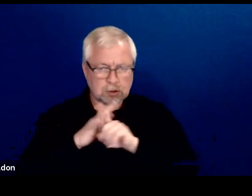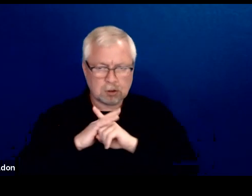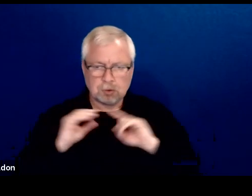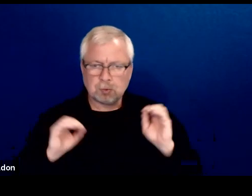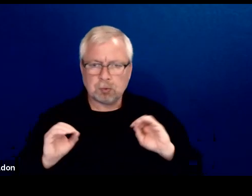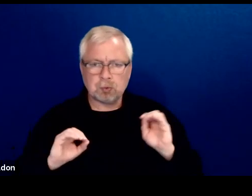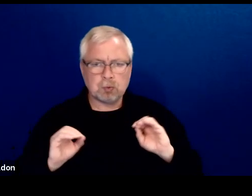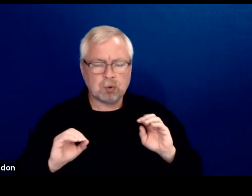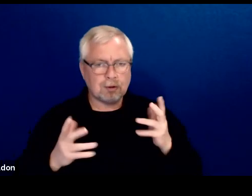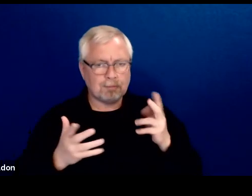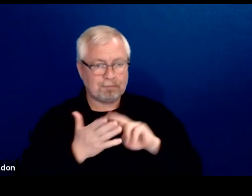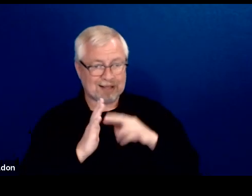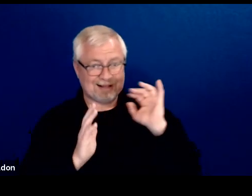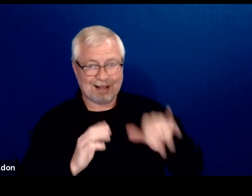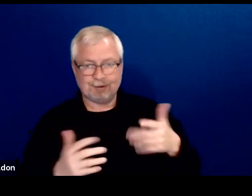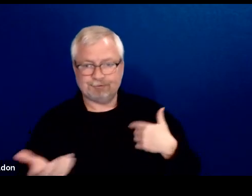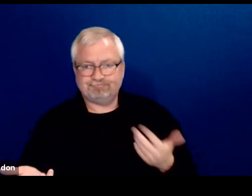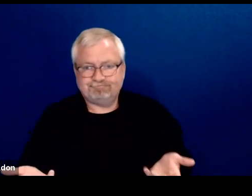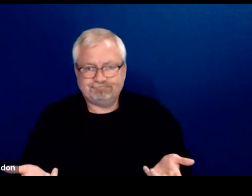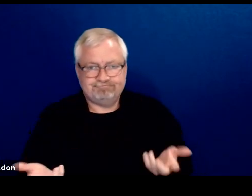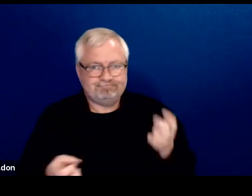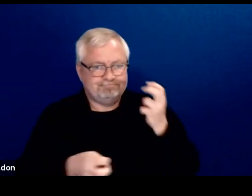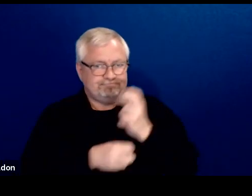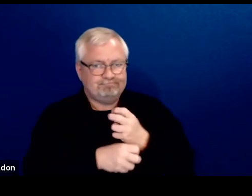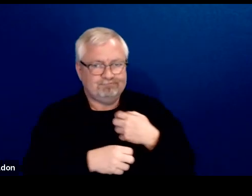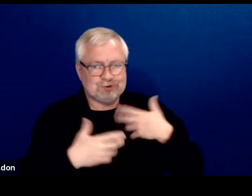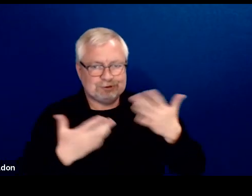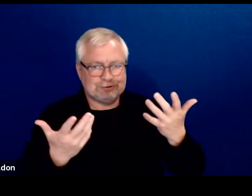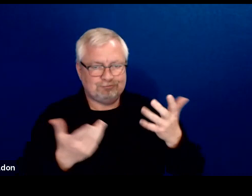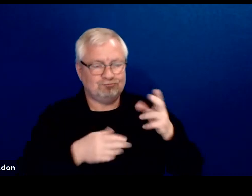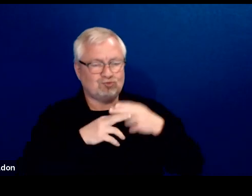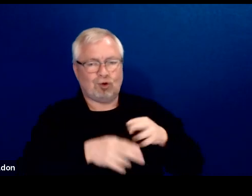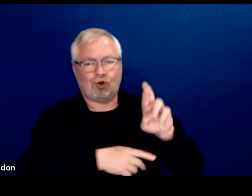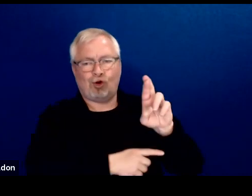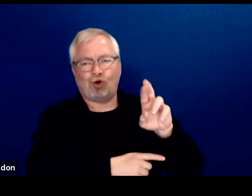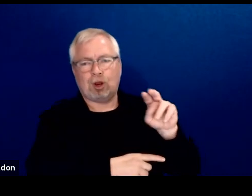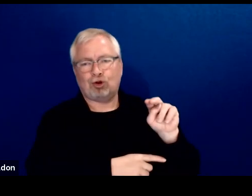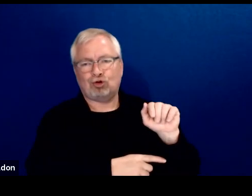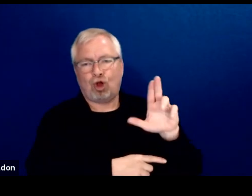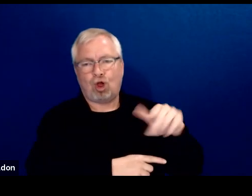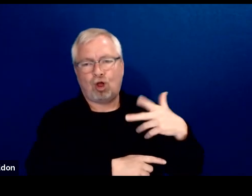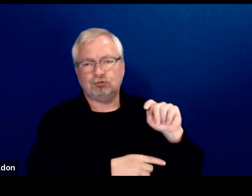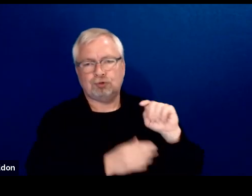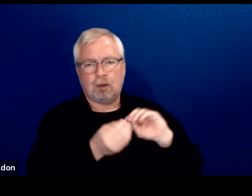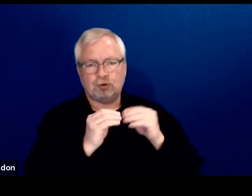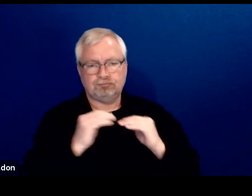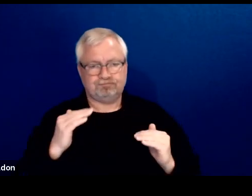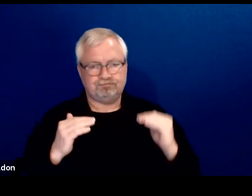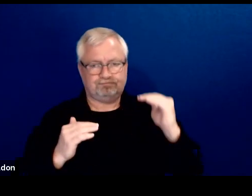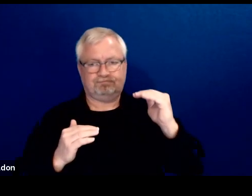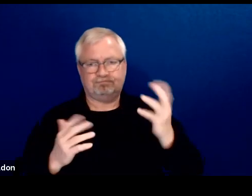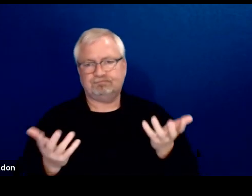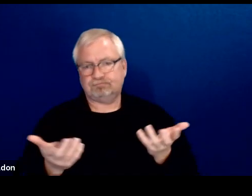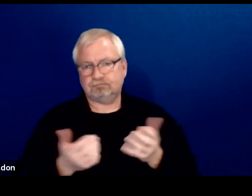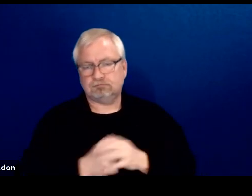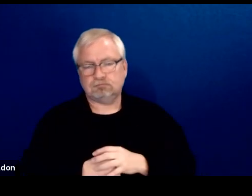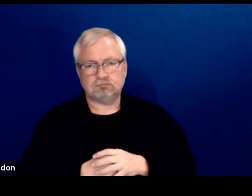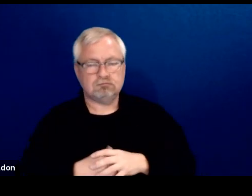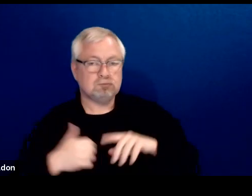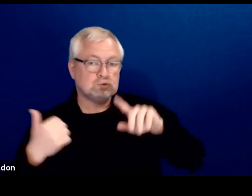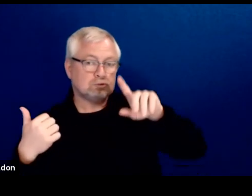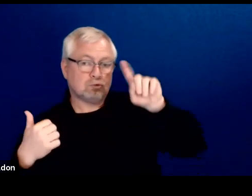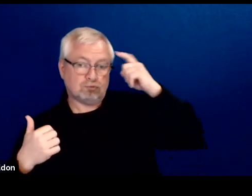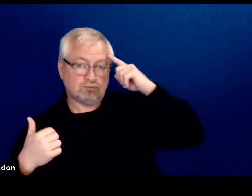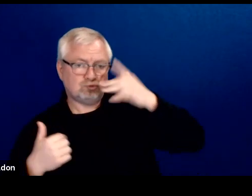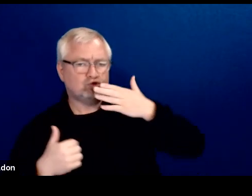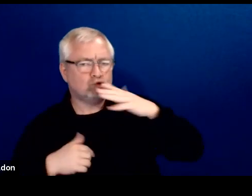contributing to that increased R naught. It's a great question, and it totally highlights this idea of the serology test. If we could walk